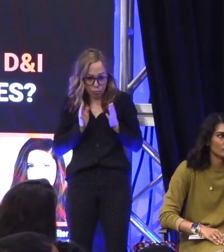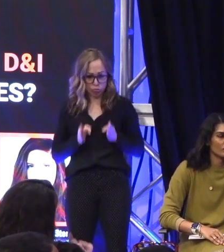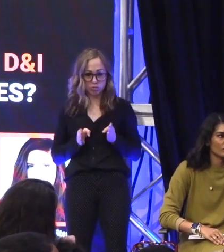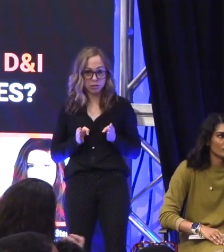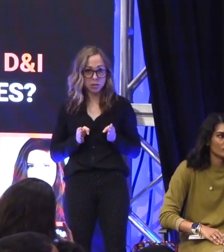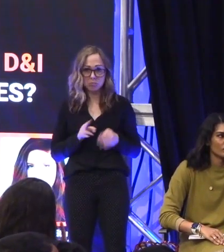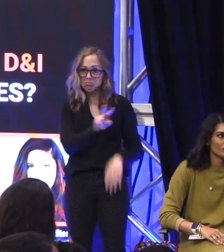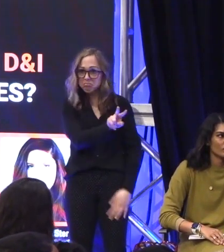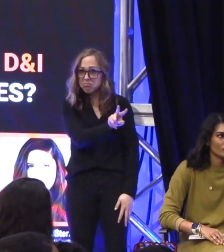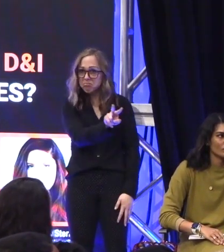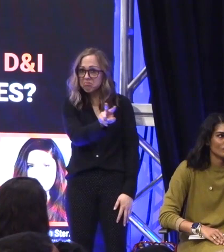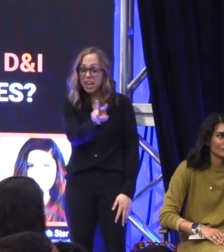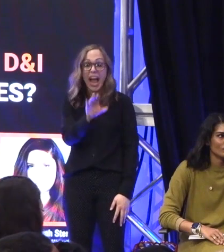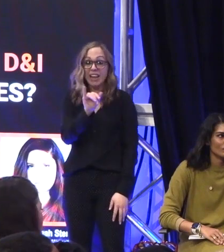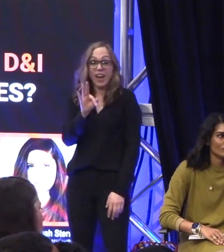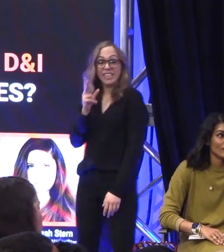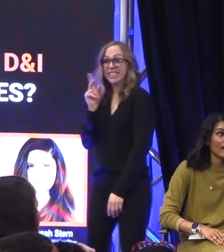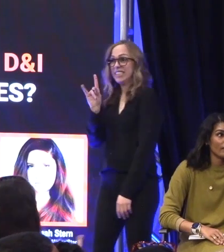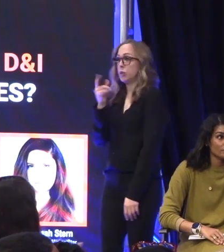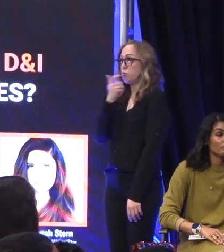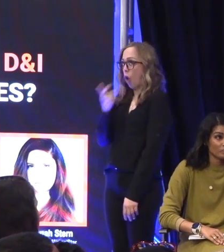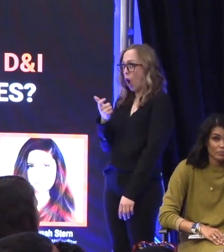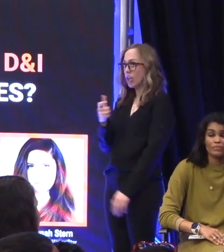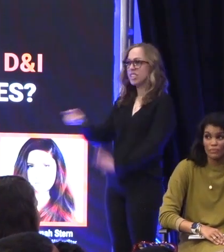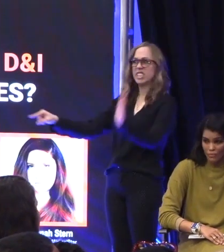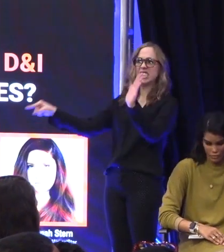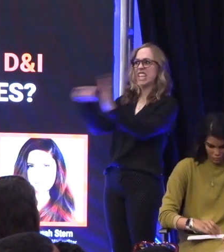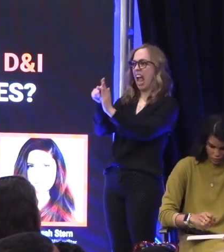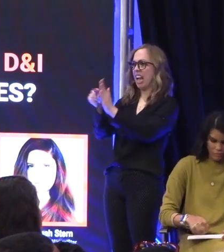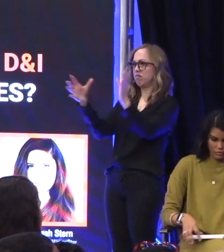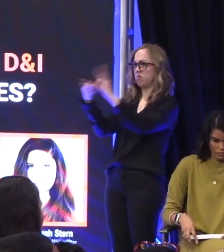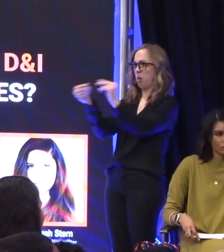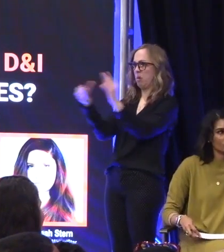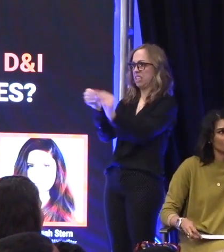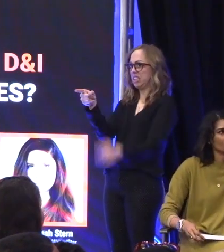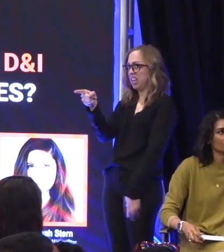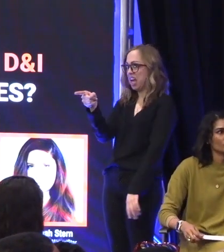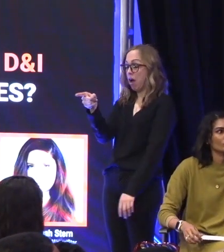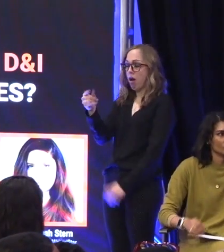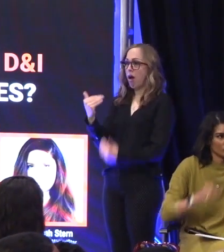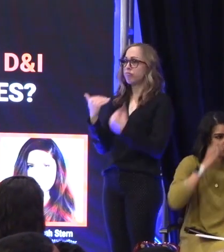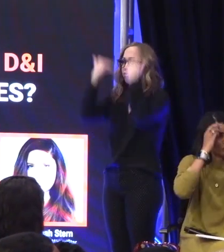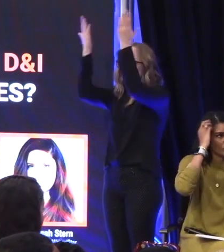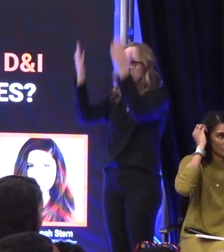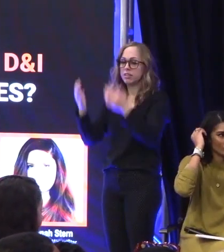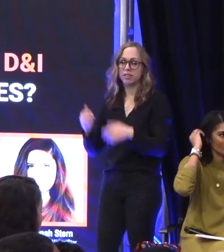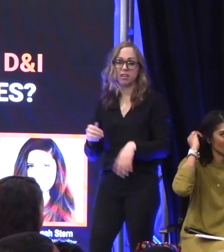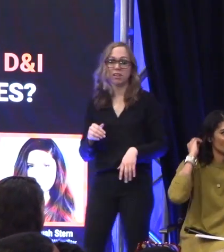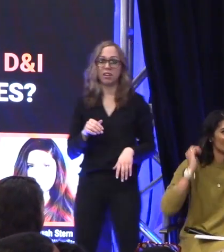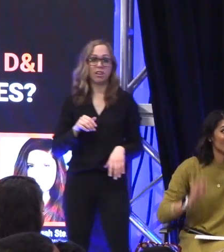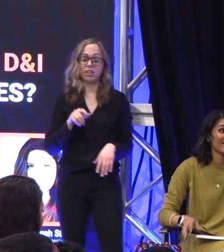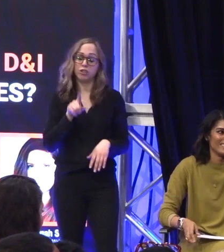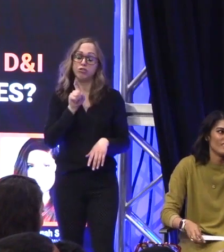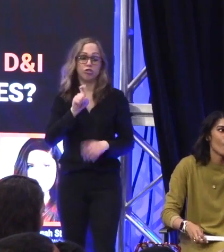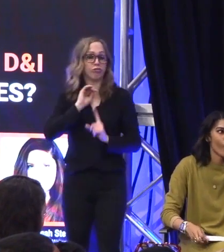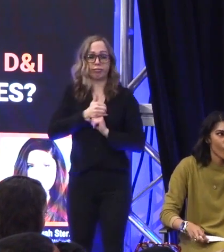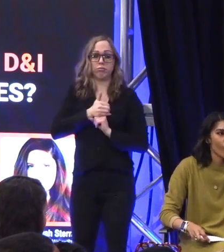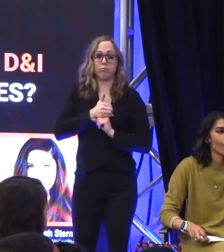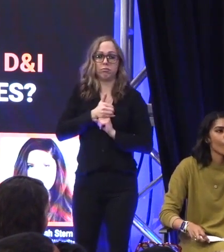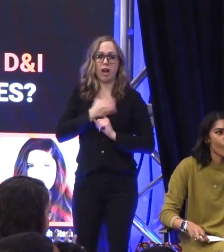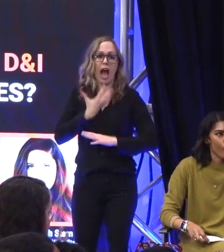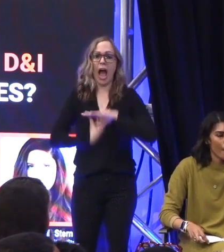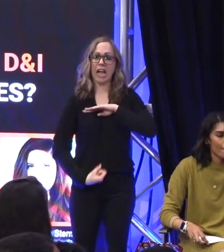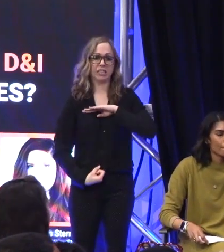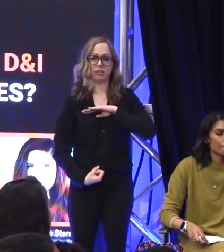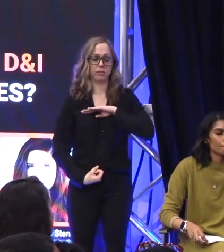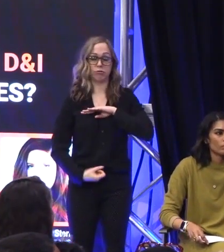did, they were overwhelmingly negative. Yeah. Like, so negative. And in fact, it was like the love that dare not speak its name. You couldn't even bring it